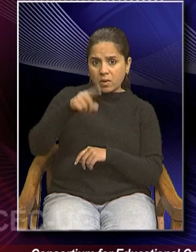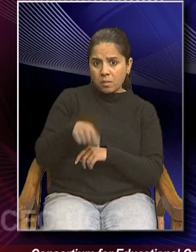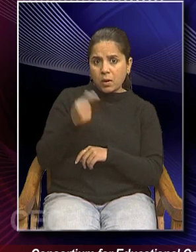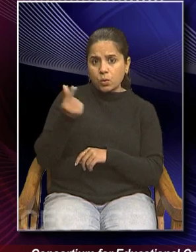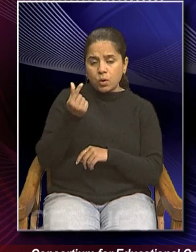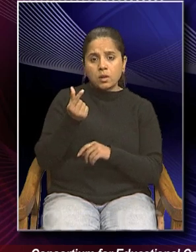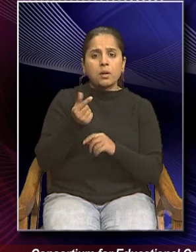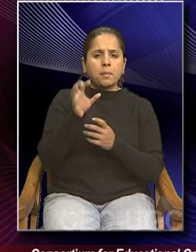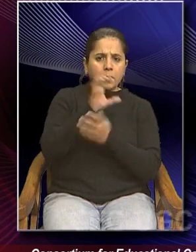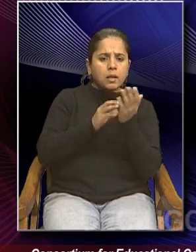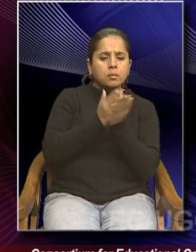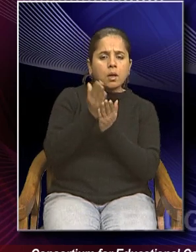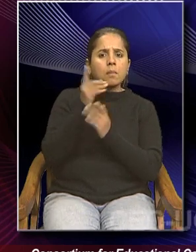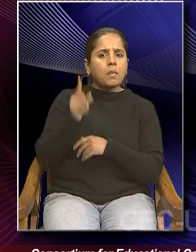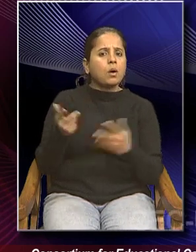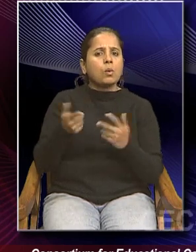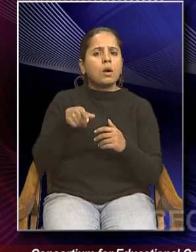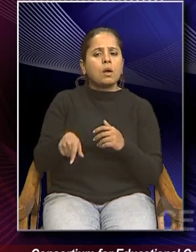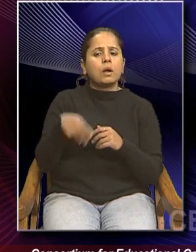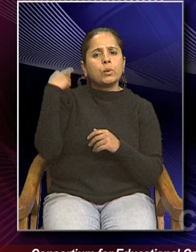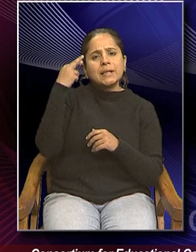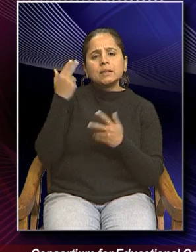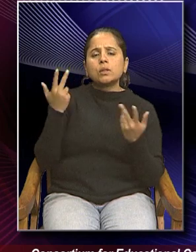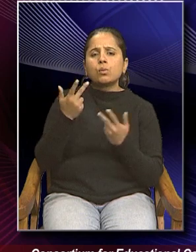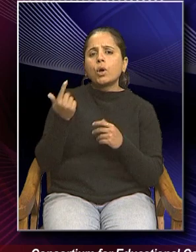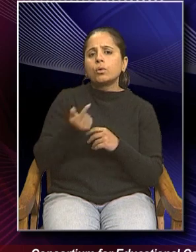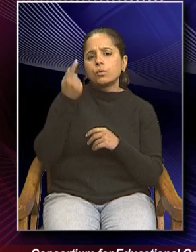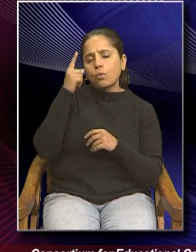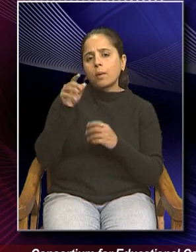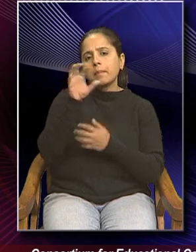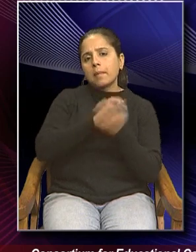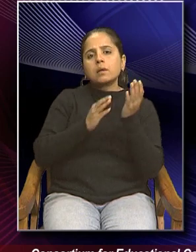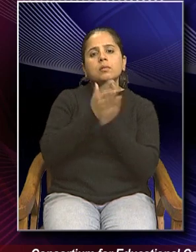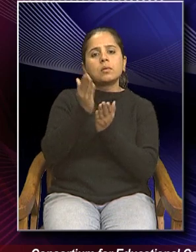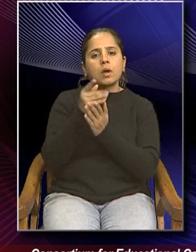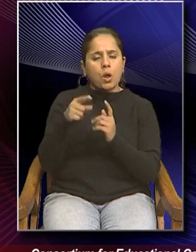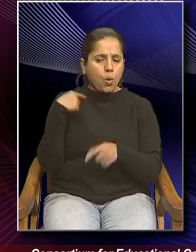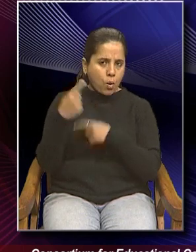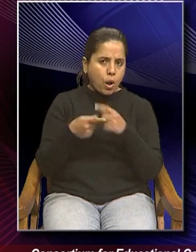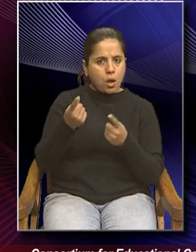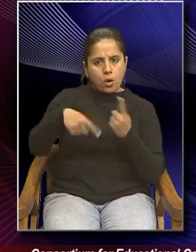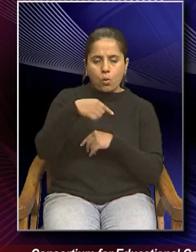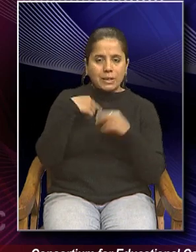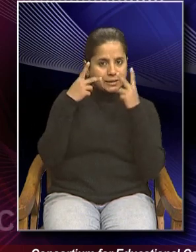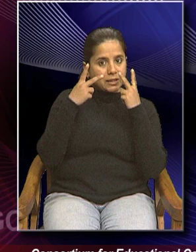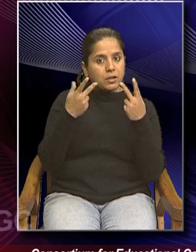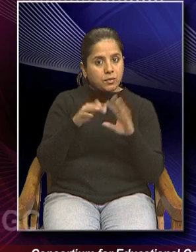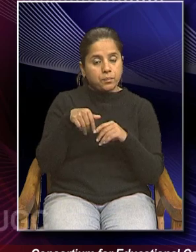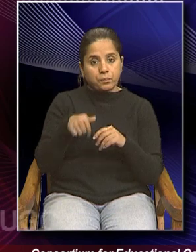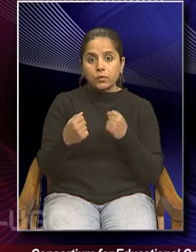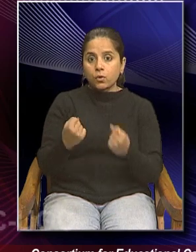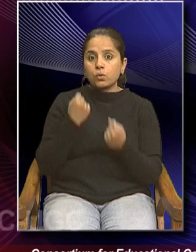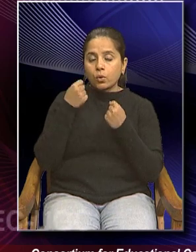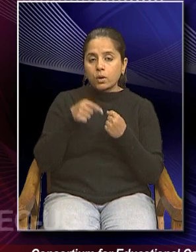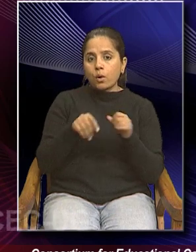mixed methods? Now let us see, what is the rationale behind using mixed method. As already we have noted that the strength of